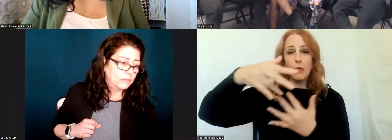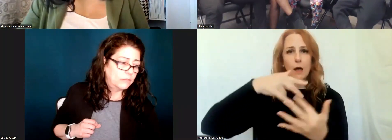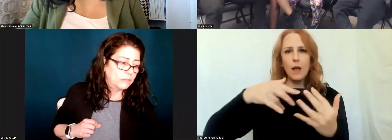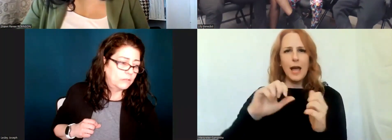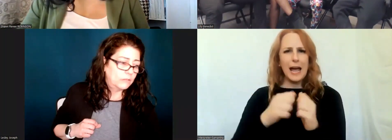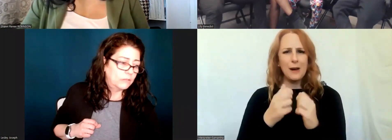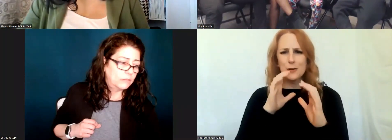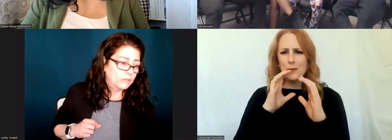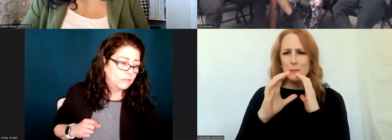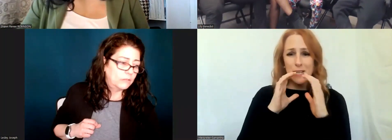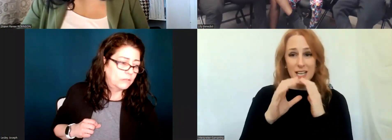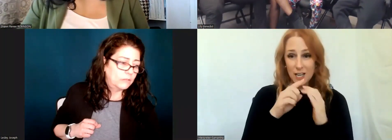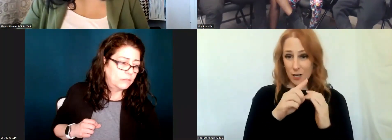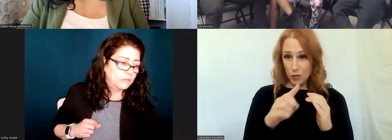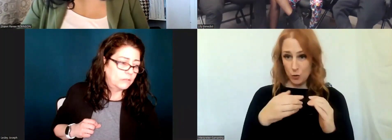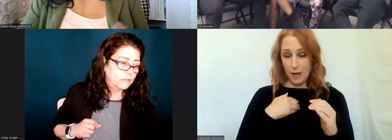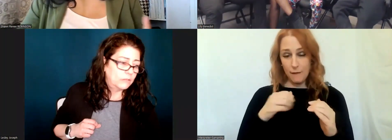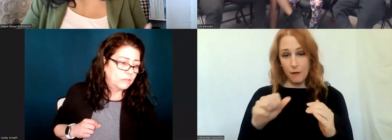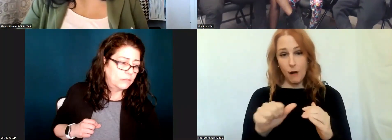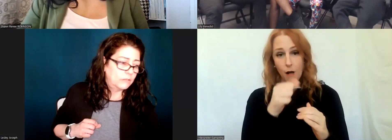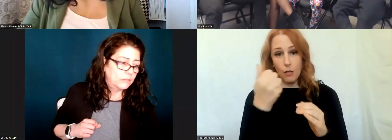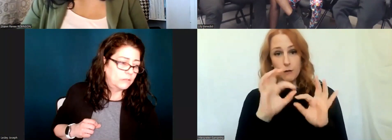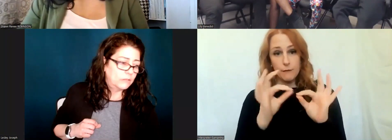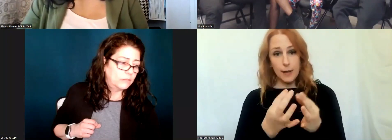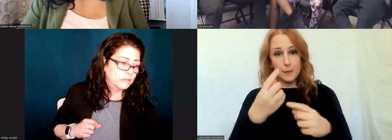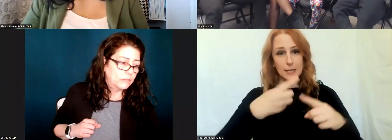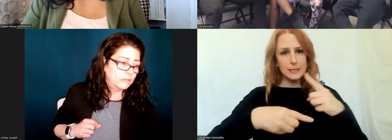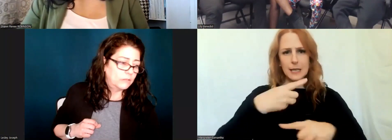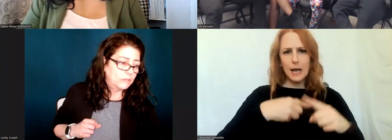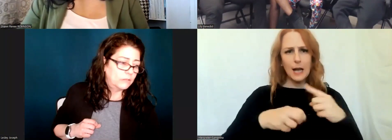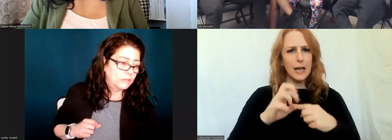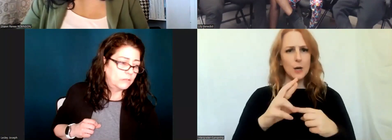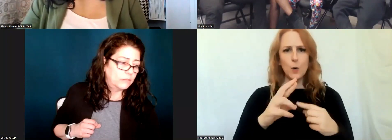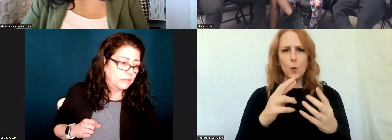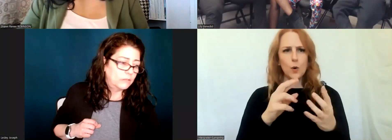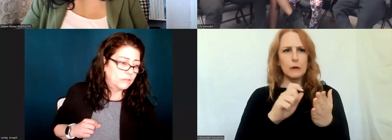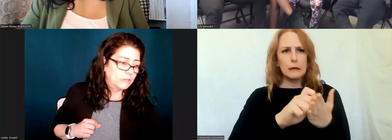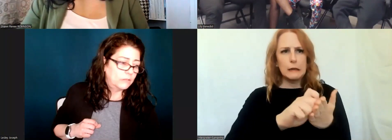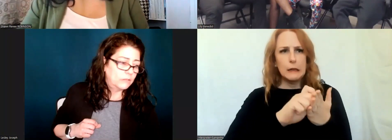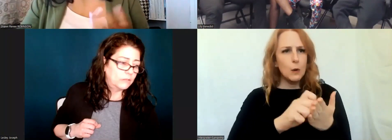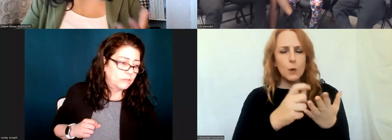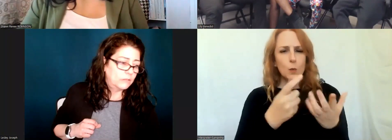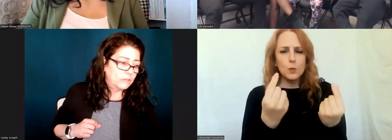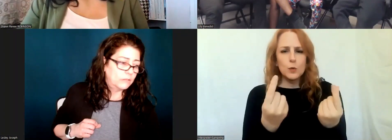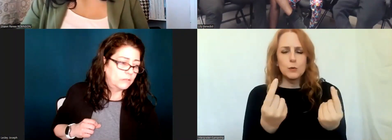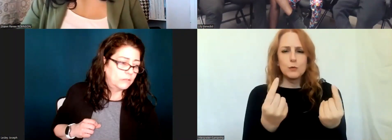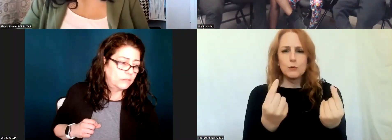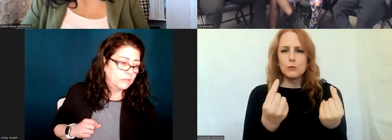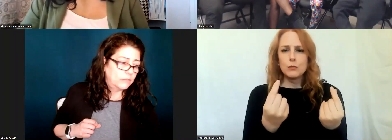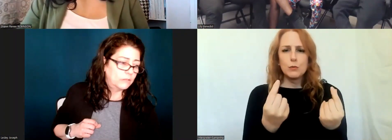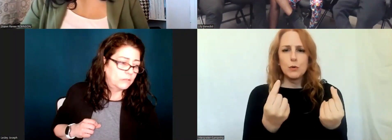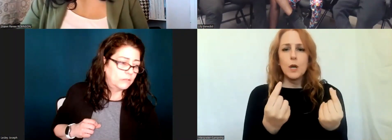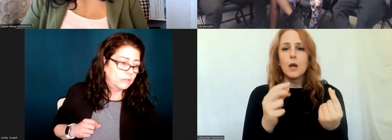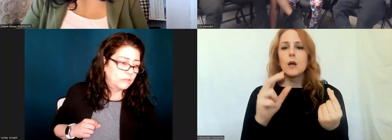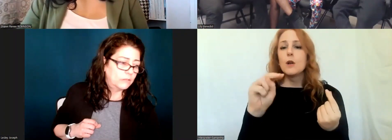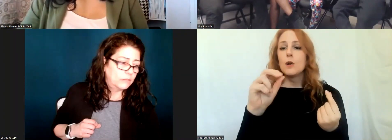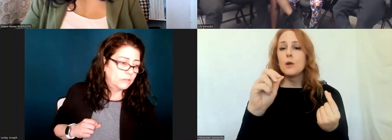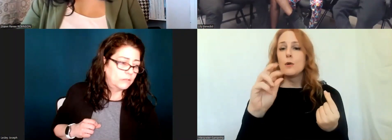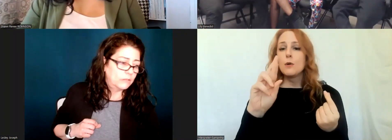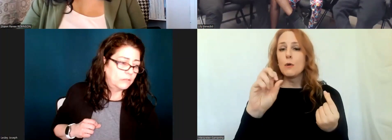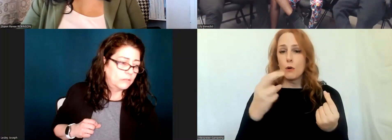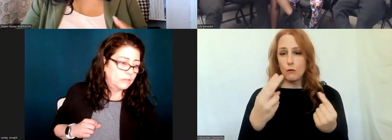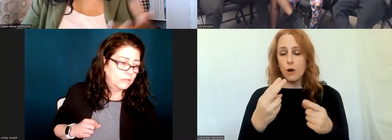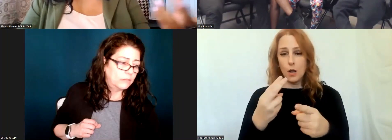Do you have family members that sign? How does that work for you? And we'll start with Nora, because you